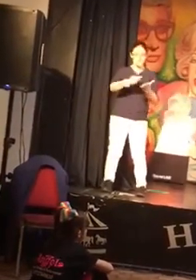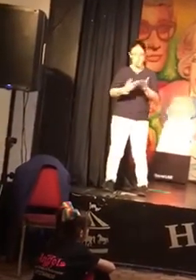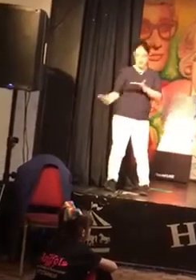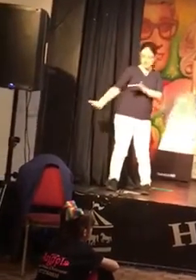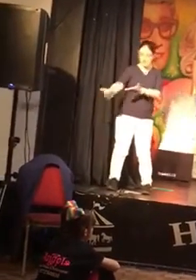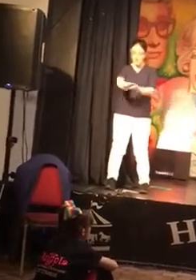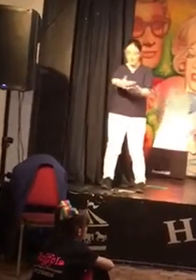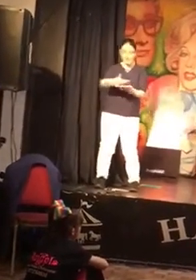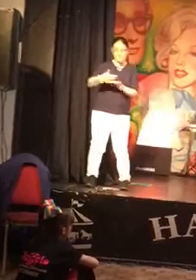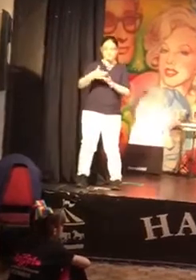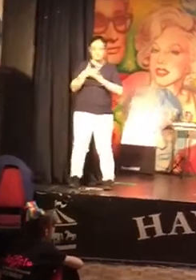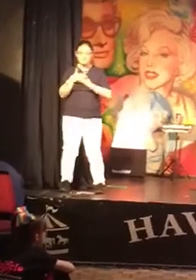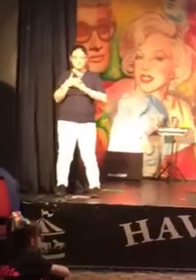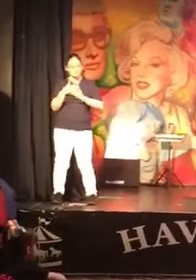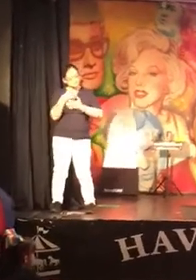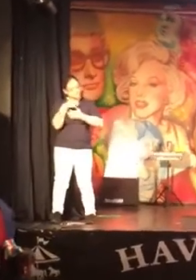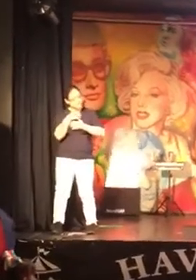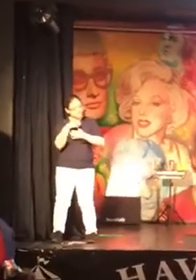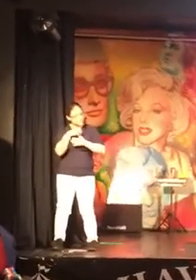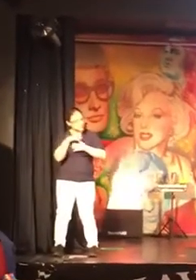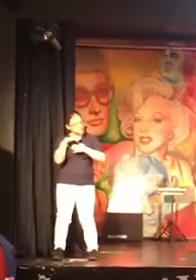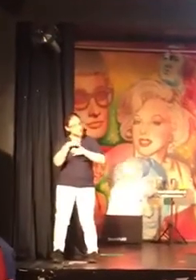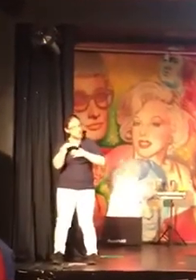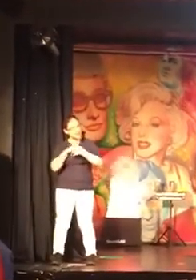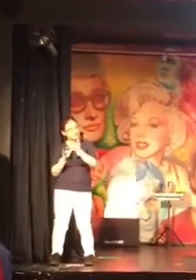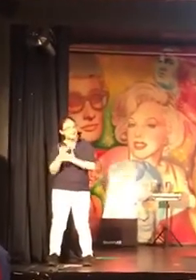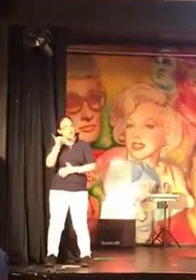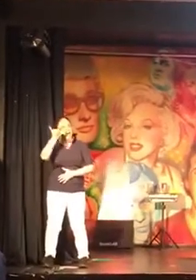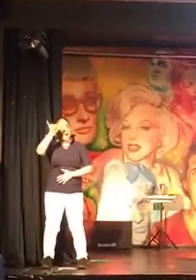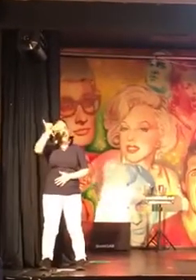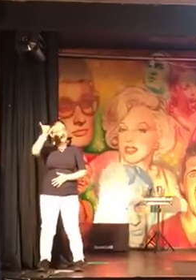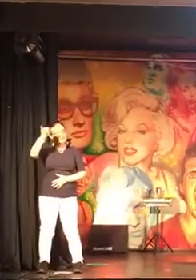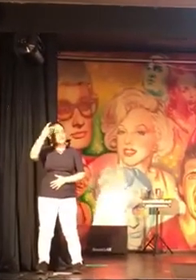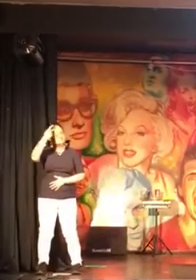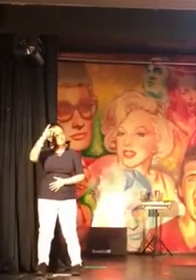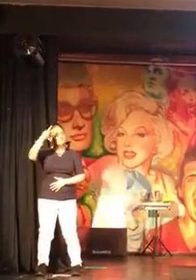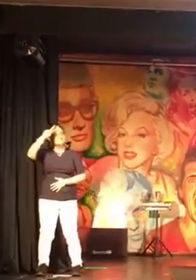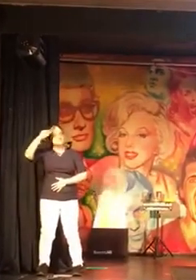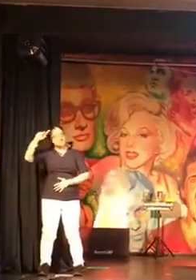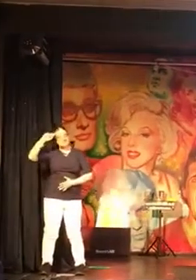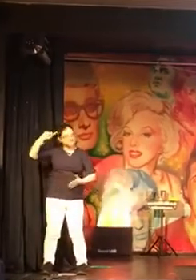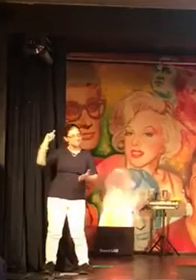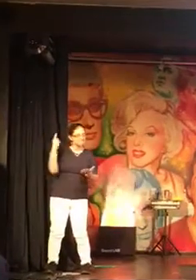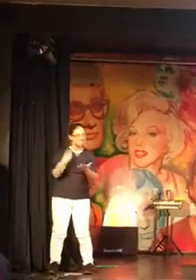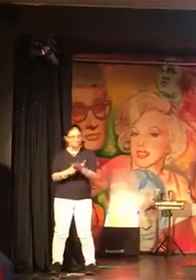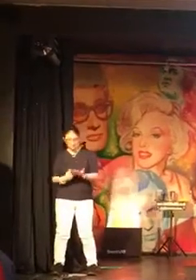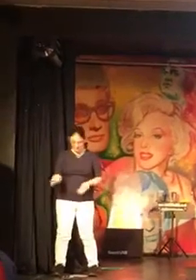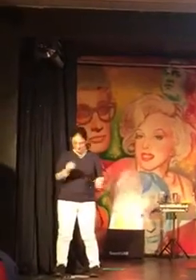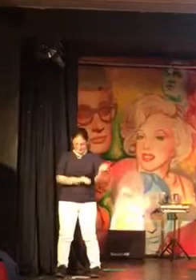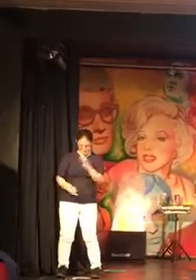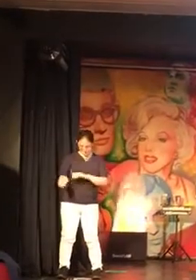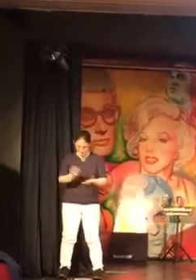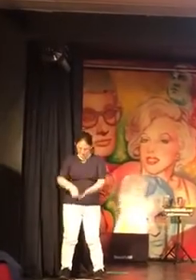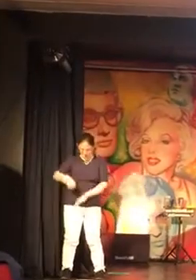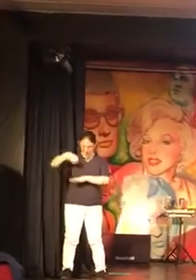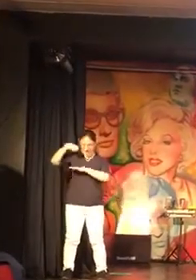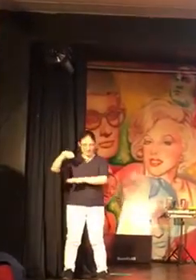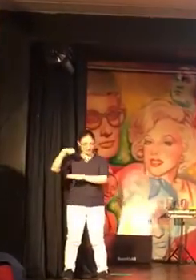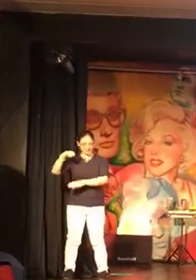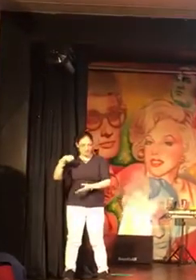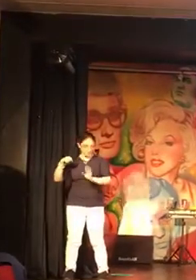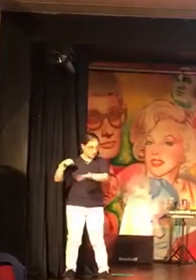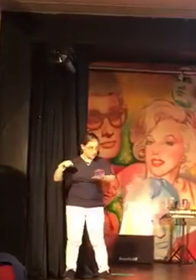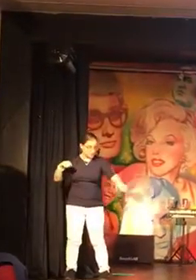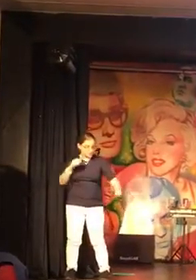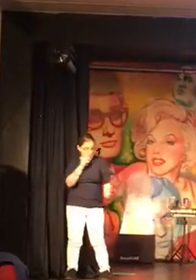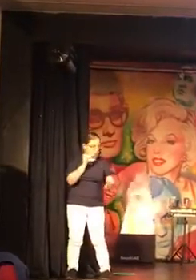Well you say, what's a great fly You've had to do the thing,